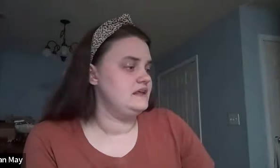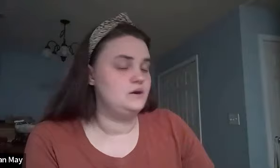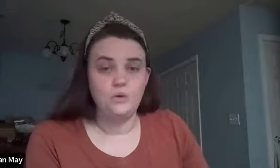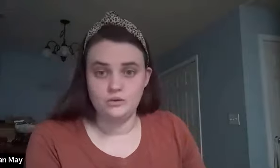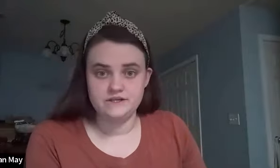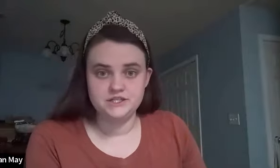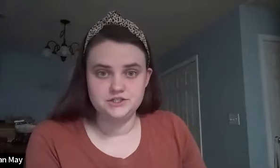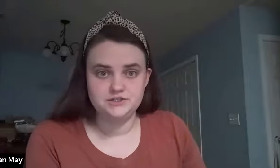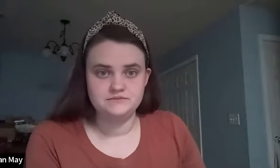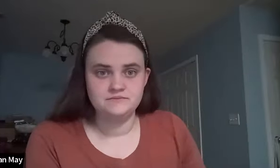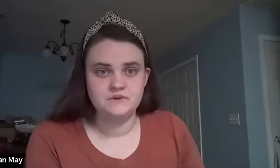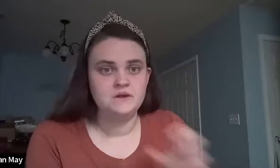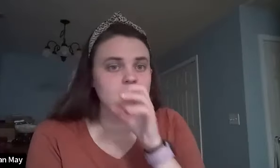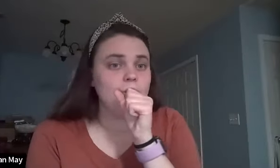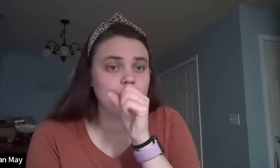Then orange.